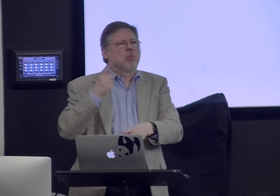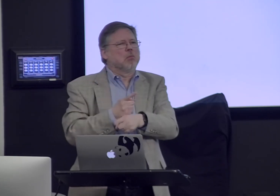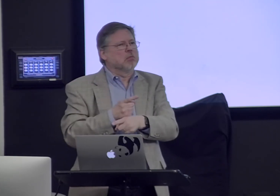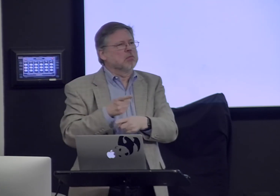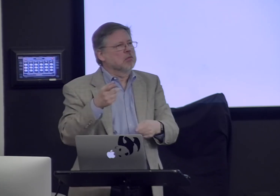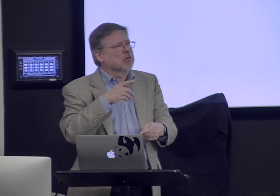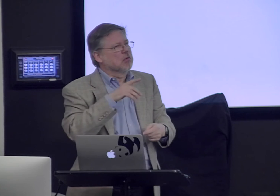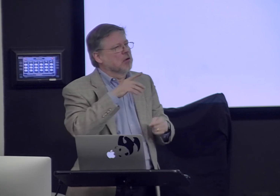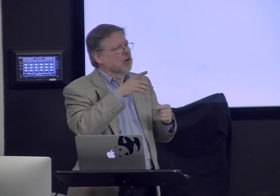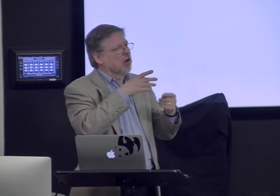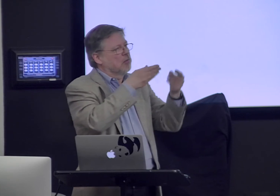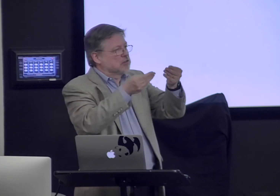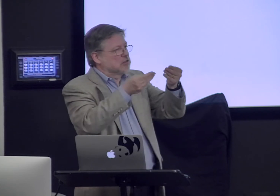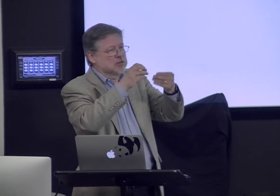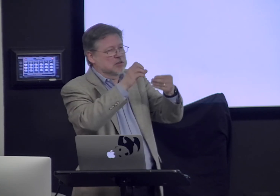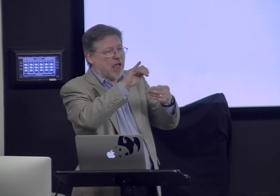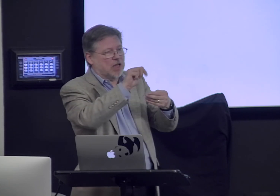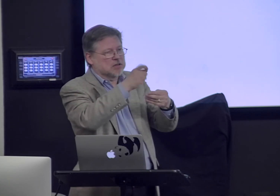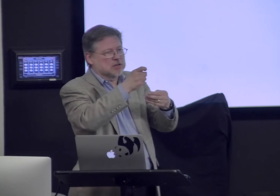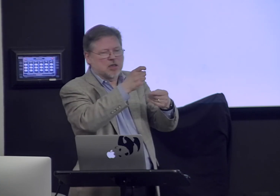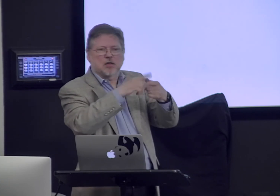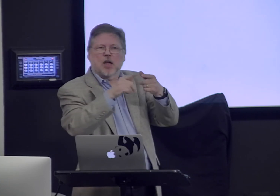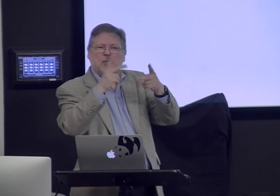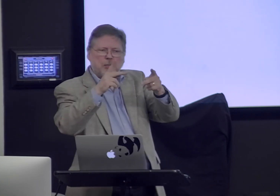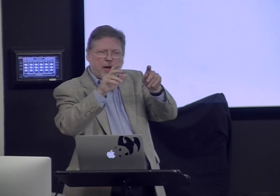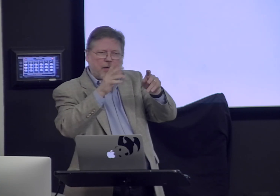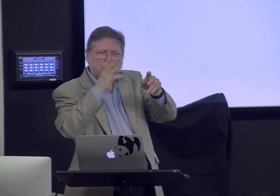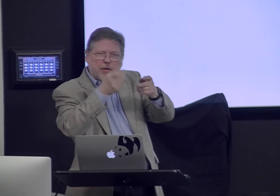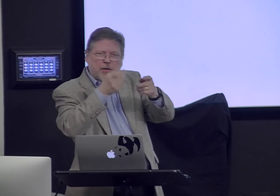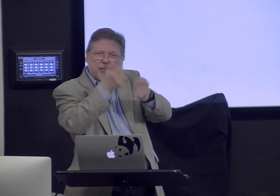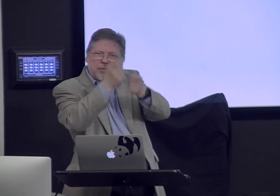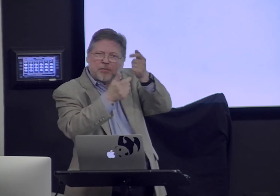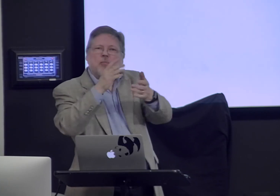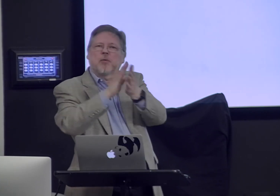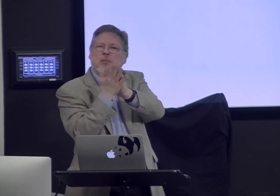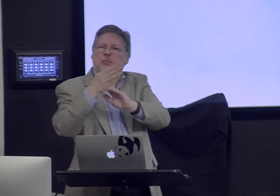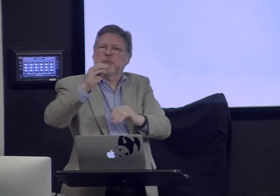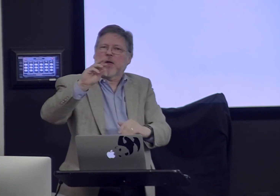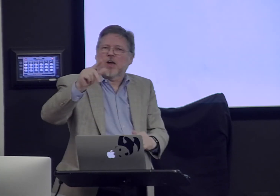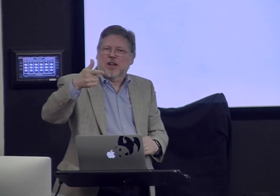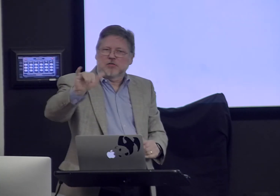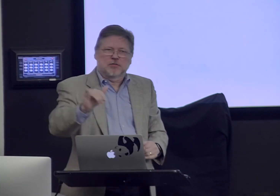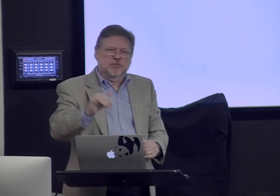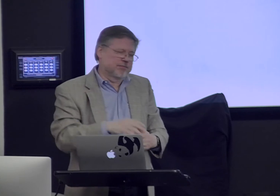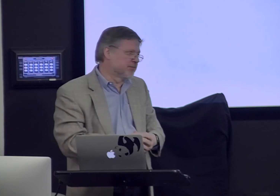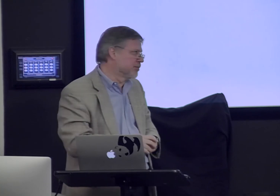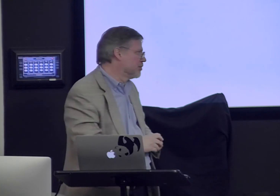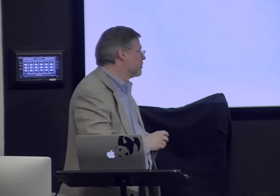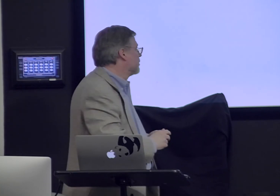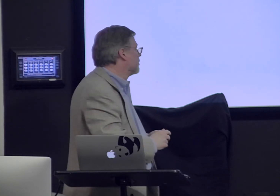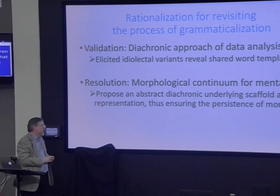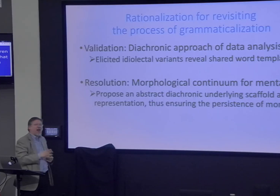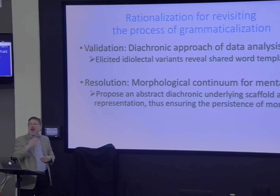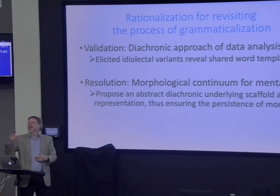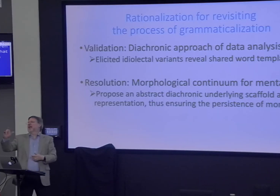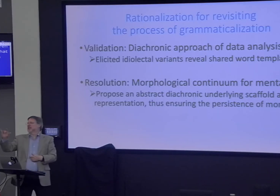language change. And this is an aspect of grammaticalization, that we go from discourse to syntax to